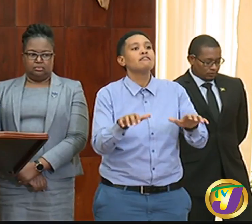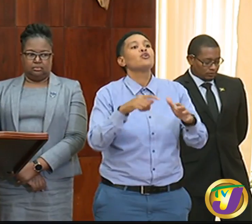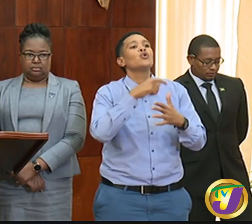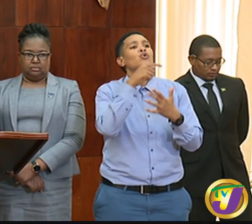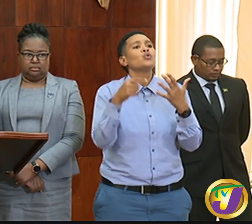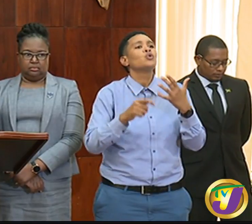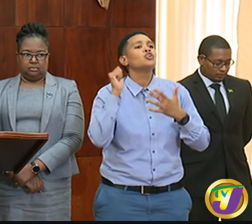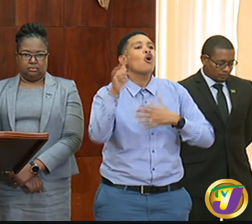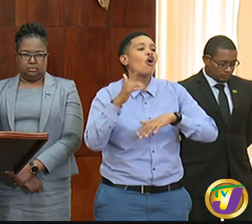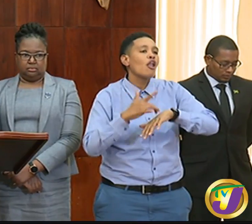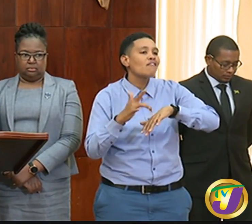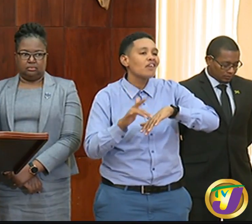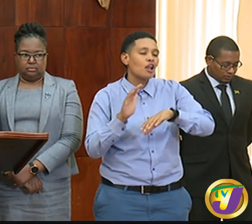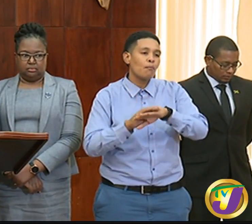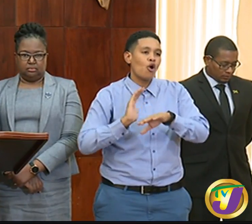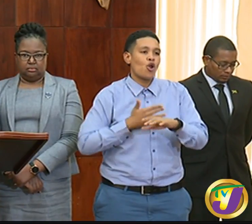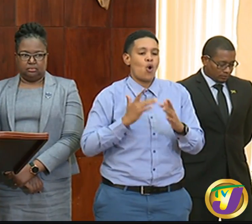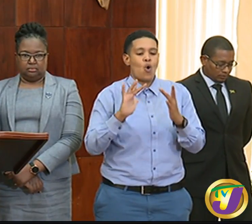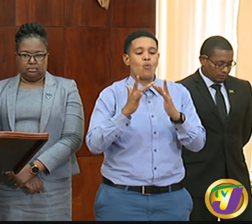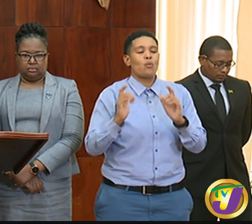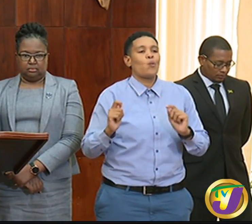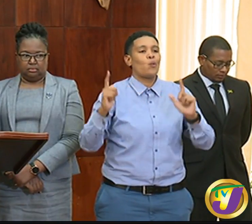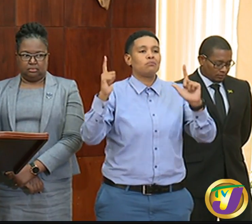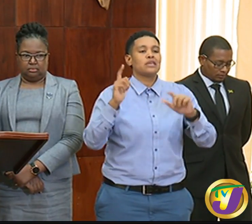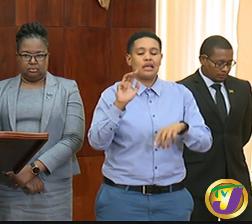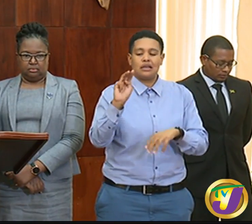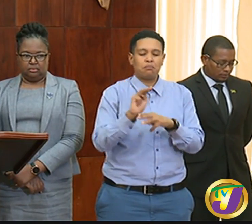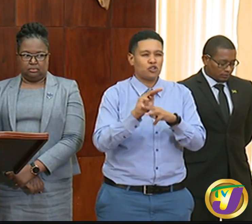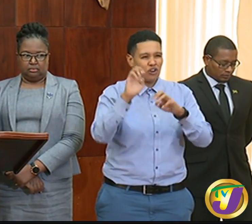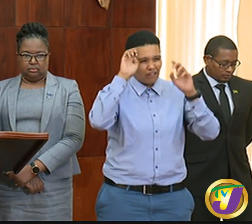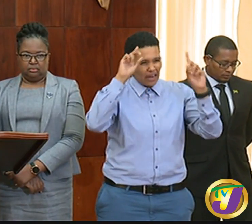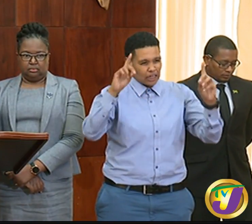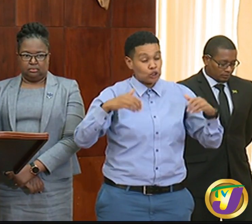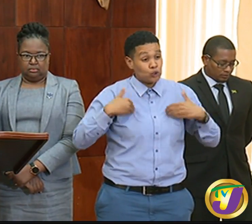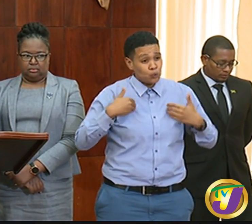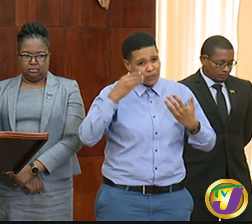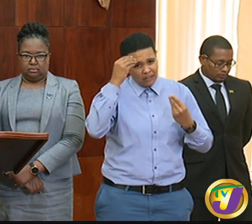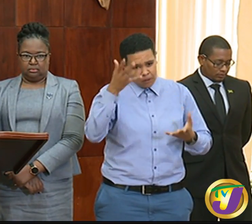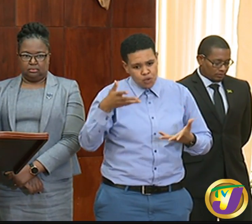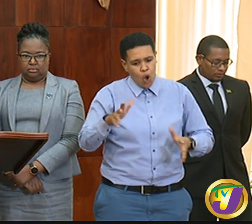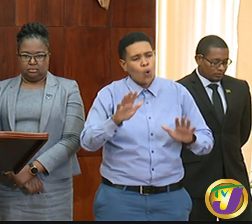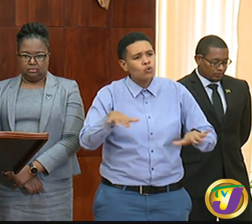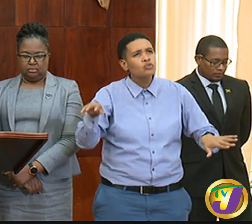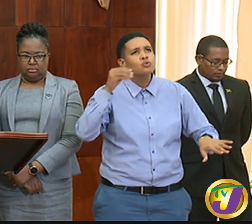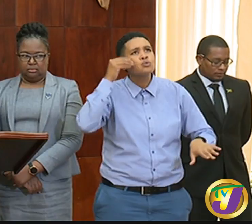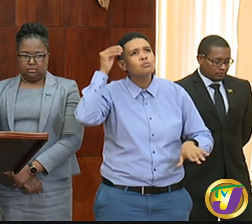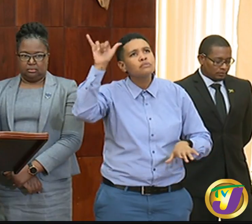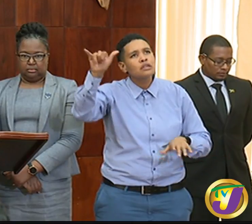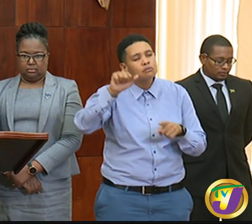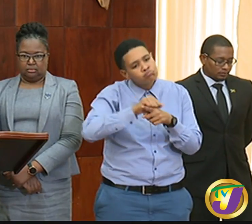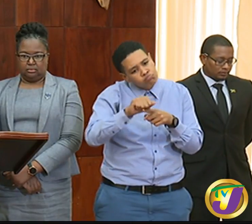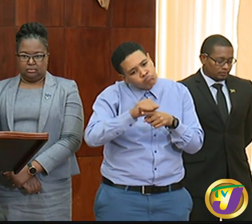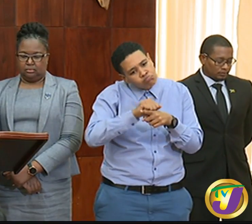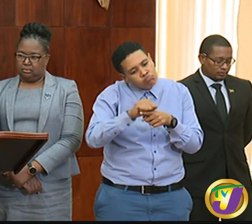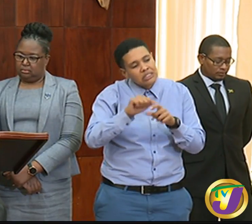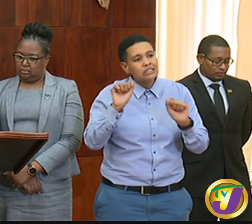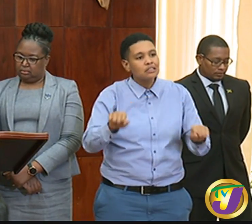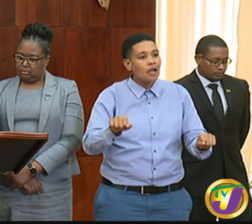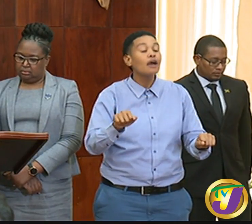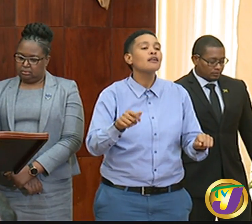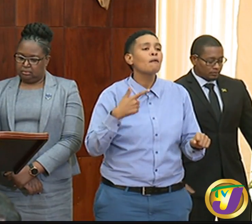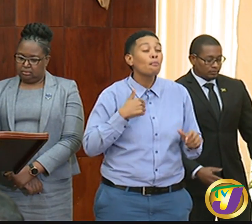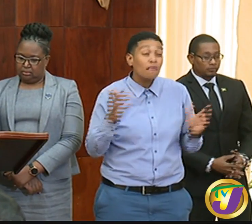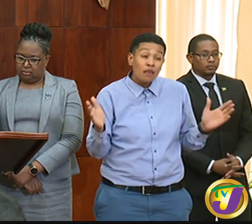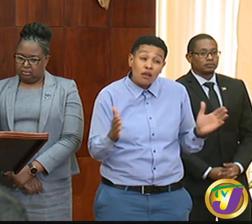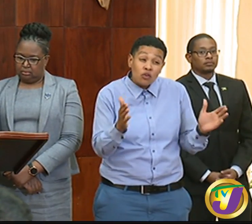are all available on our website at the Ministry of Education and Youth to enable us to continue with education. We would implore